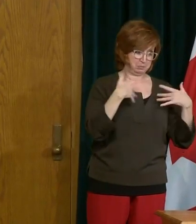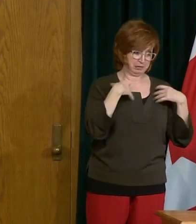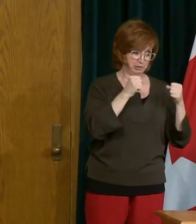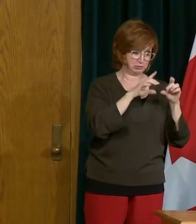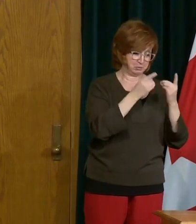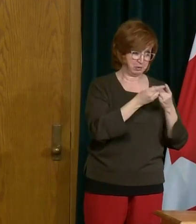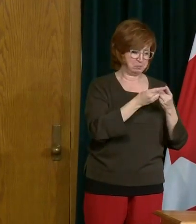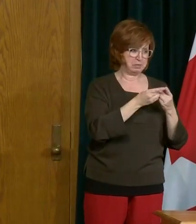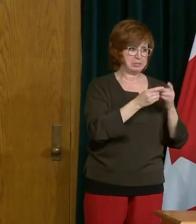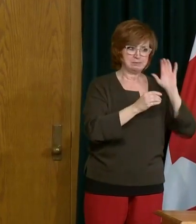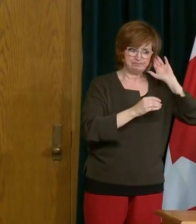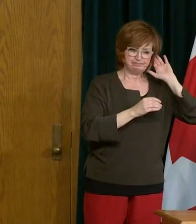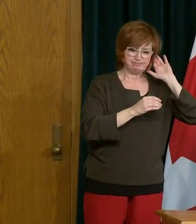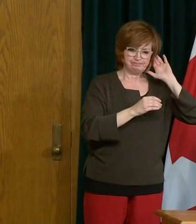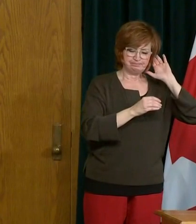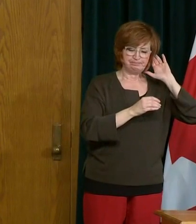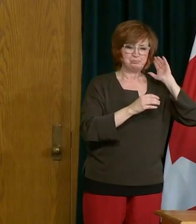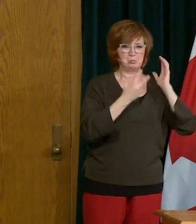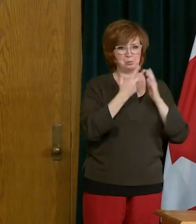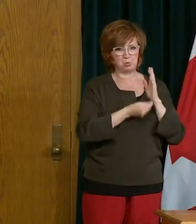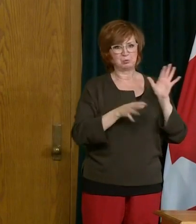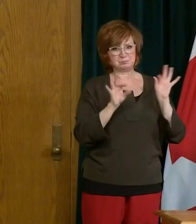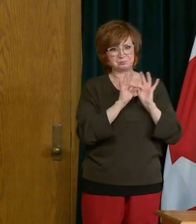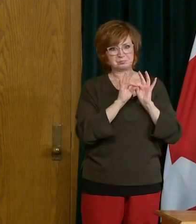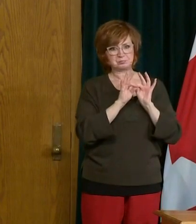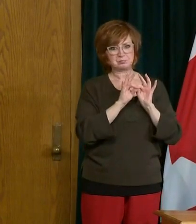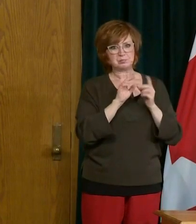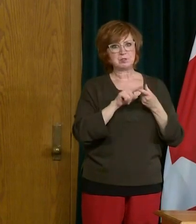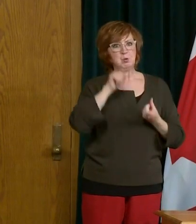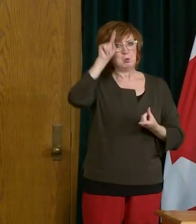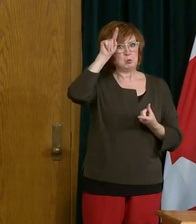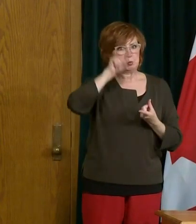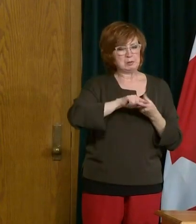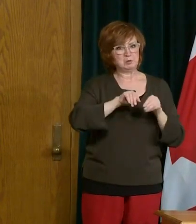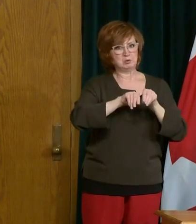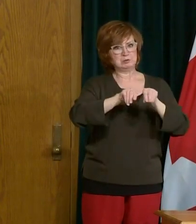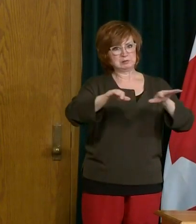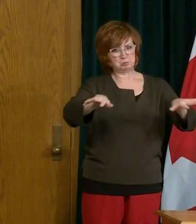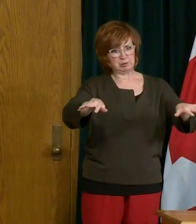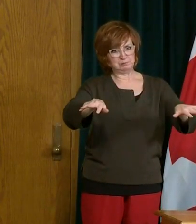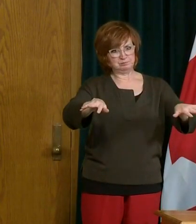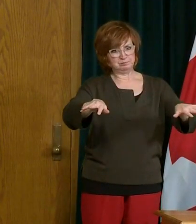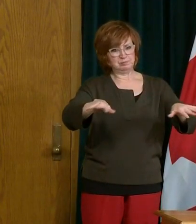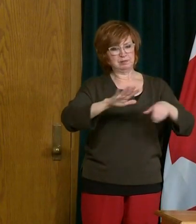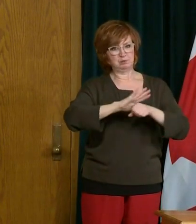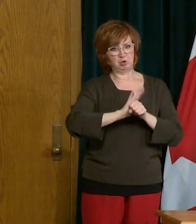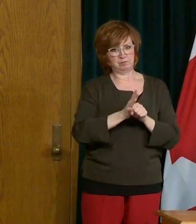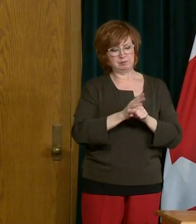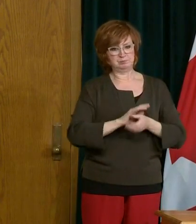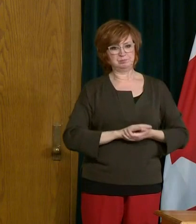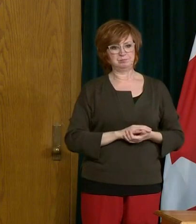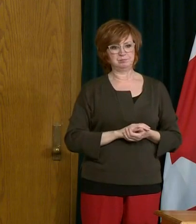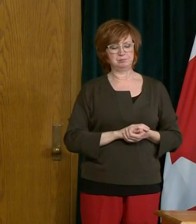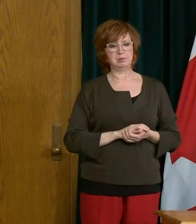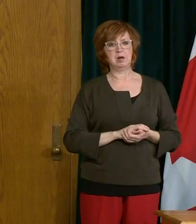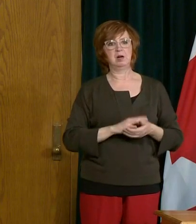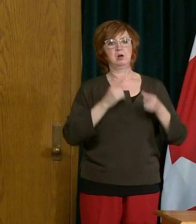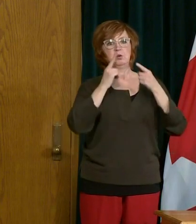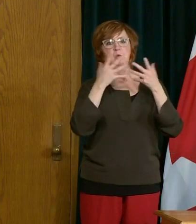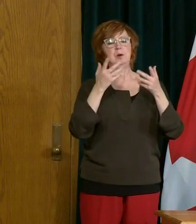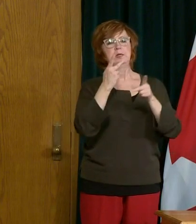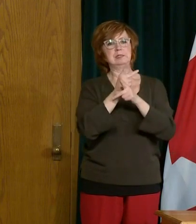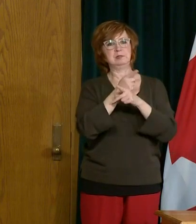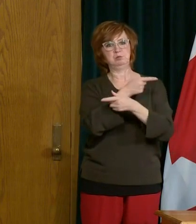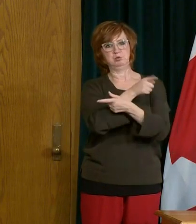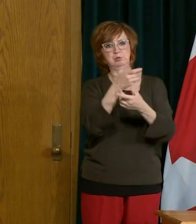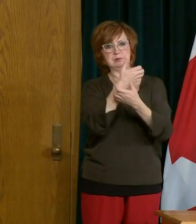COVID-19, not eliminating the risk, but reducing the risk of the spread of COVID-19 and keeping as many people in this province safe as possible,